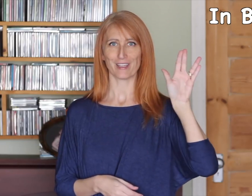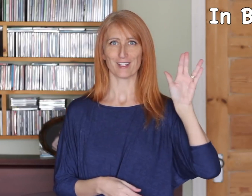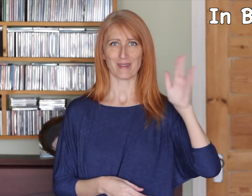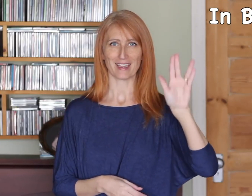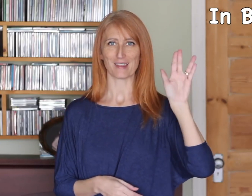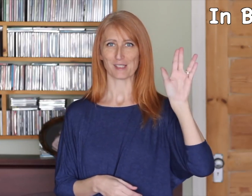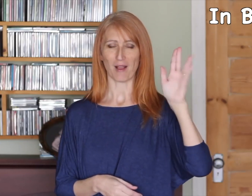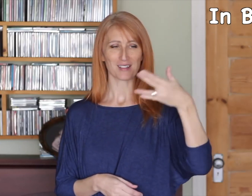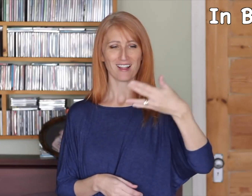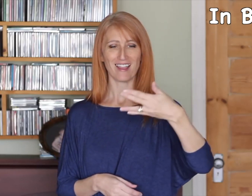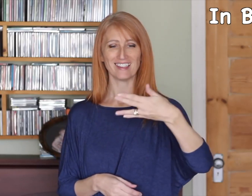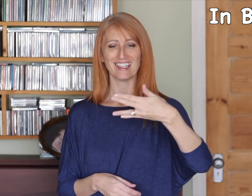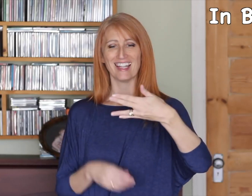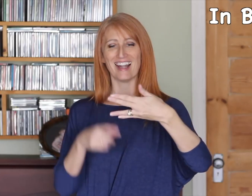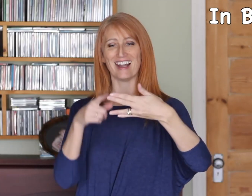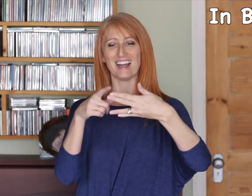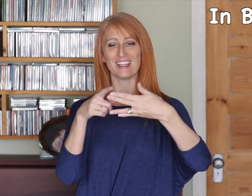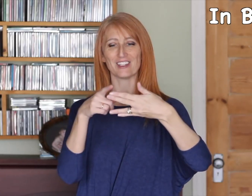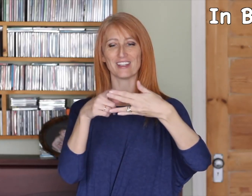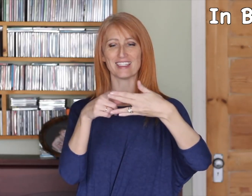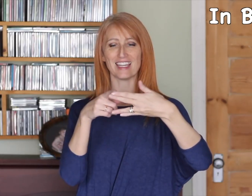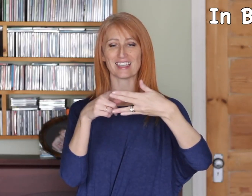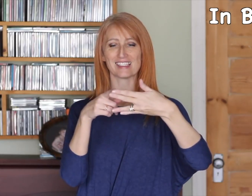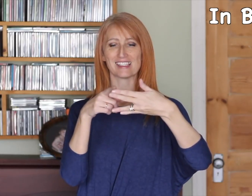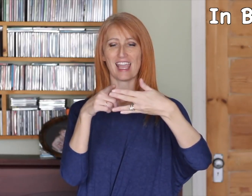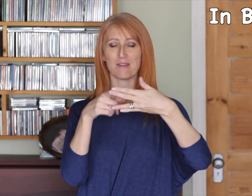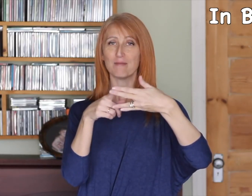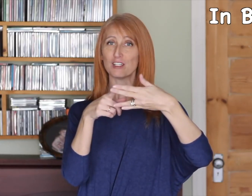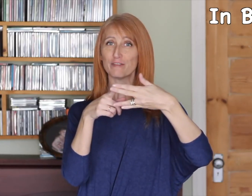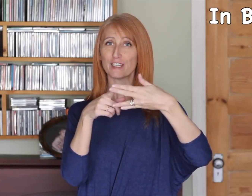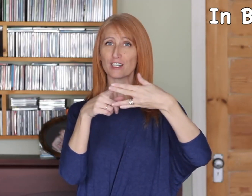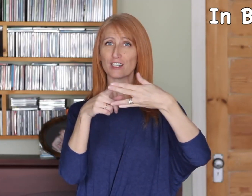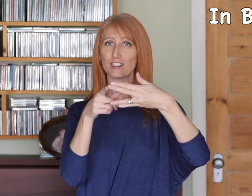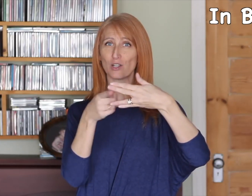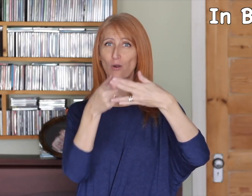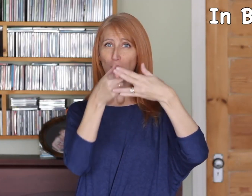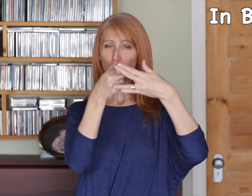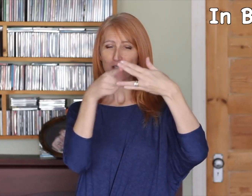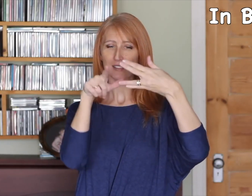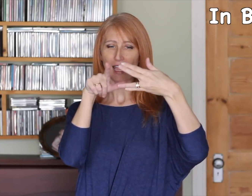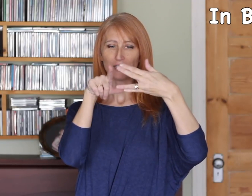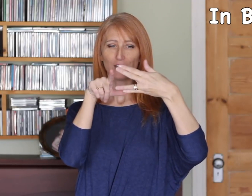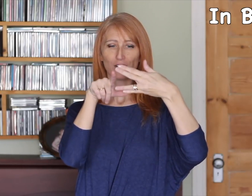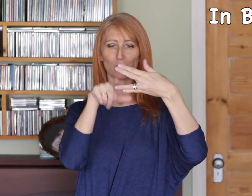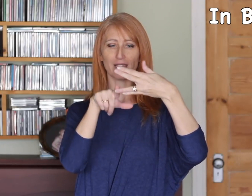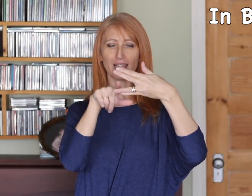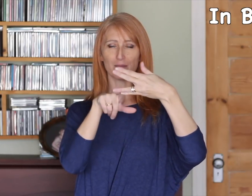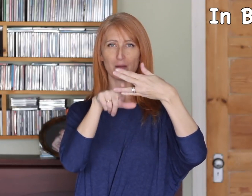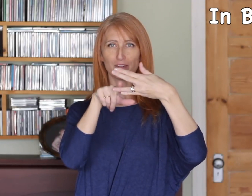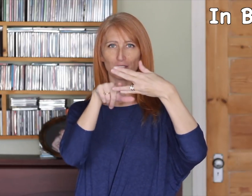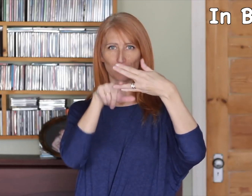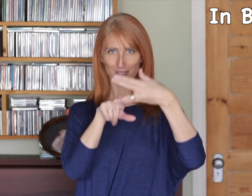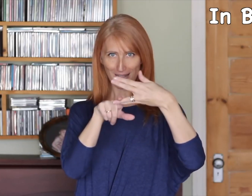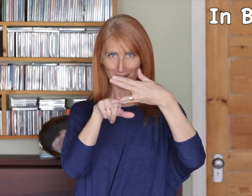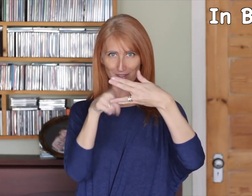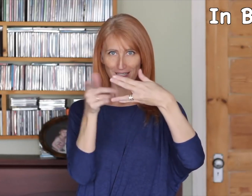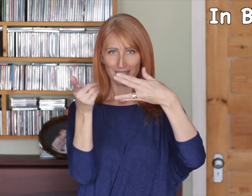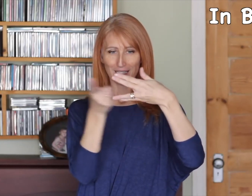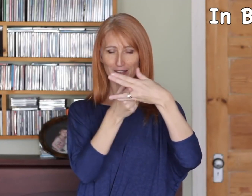like you're making this fox sign. Your index and middle finger go upwards and your ring and baby finger go down, leaving